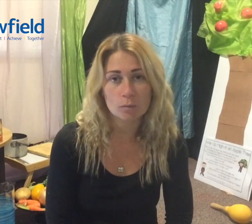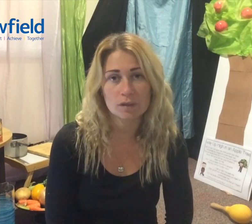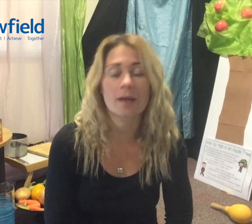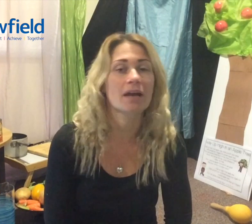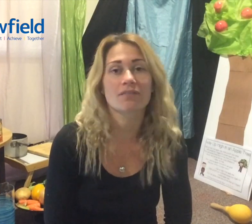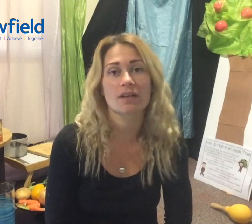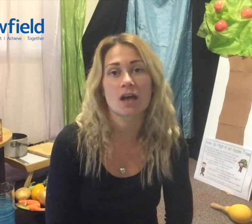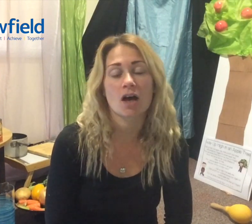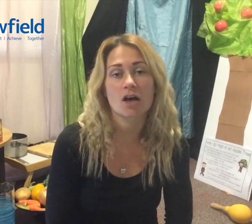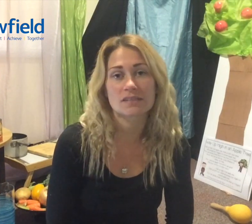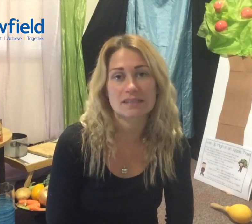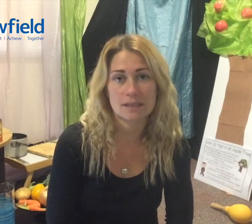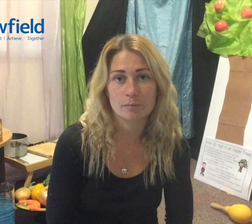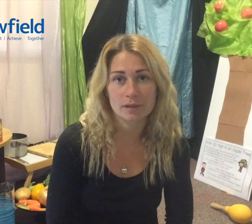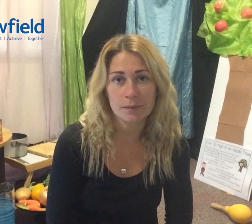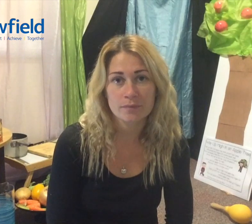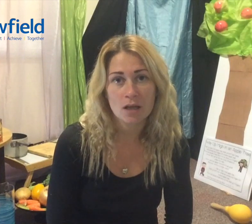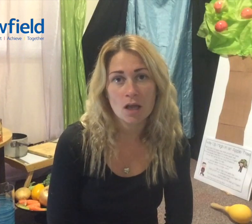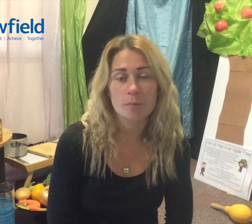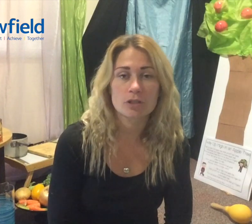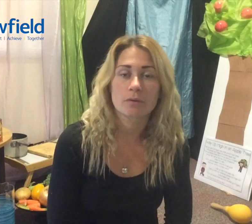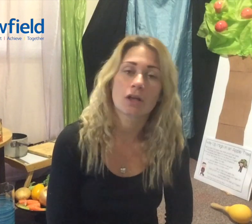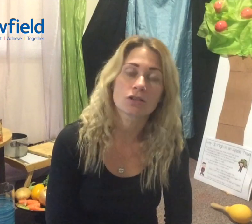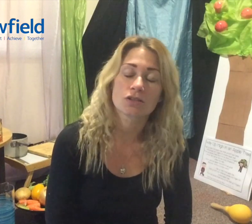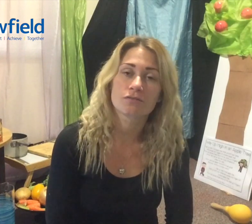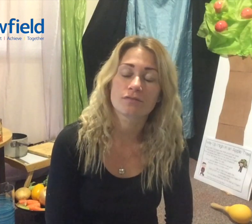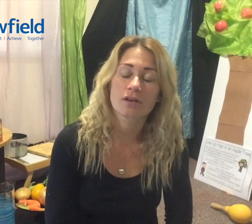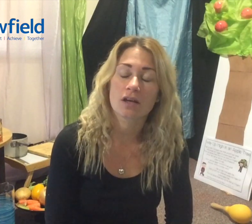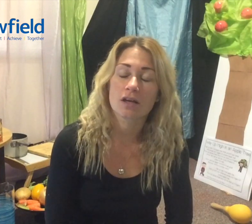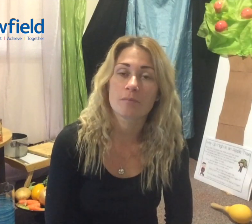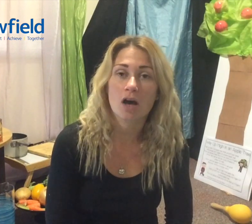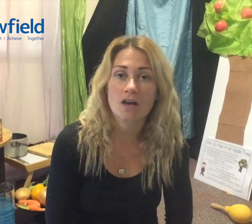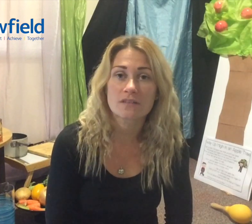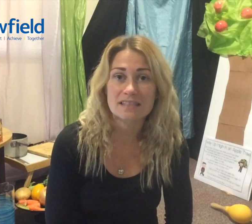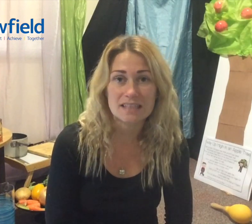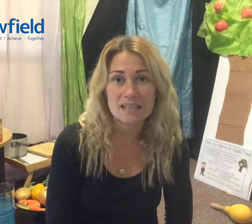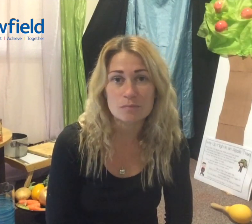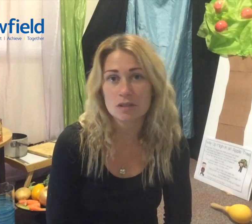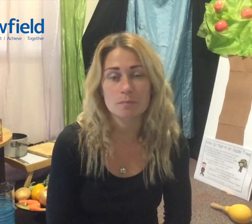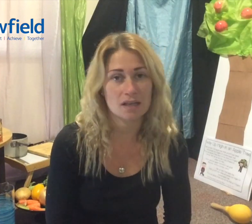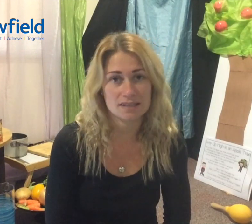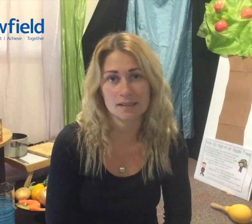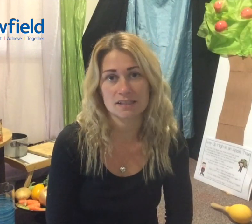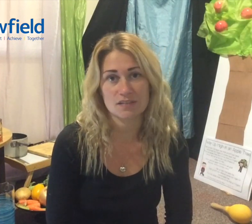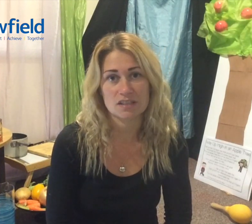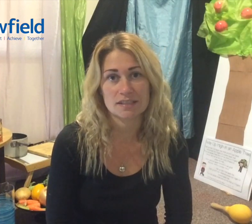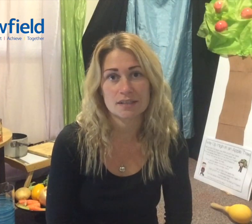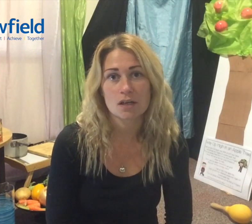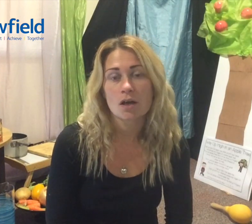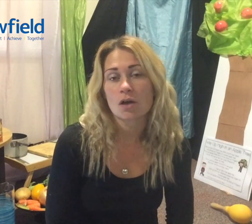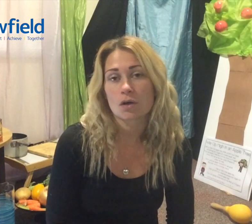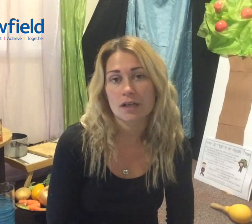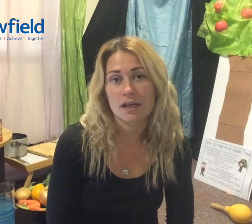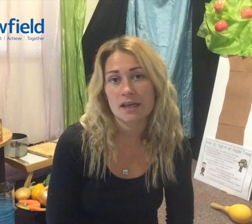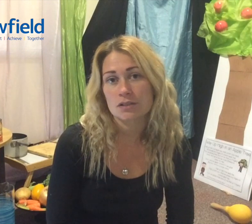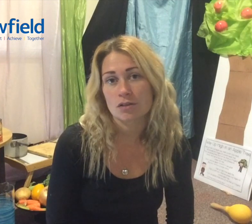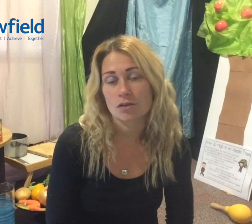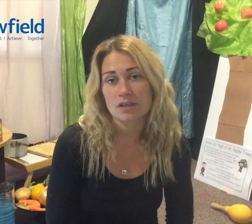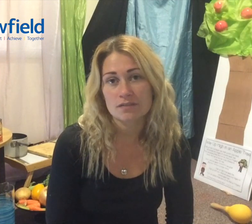normally be having a harvest assembly and be doing lots of harvest themed and based activities. Okay, so this video